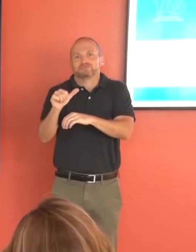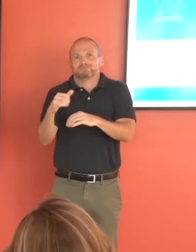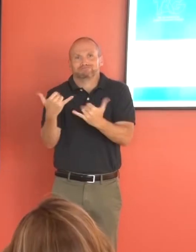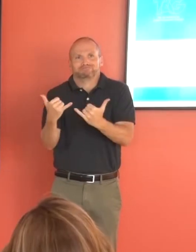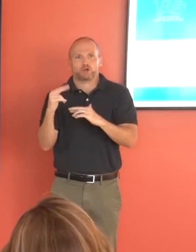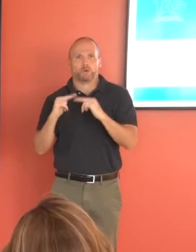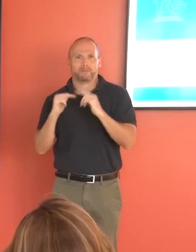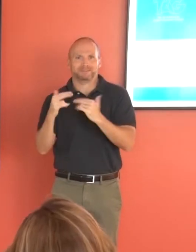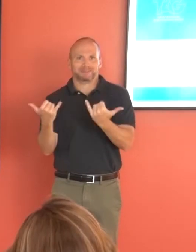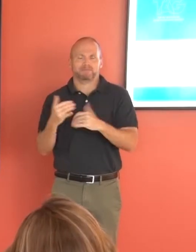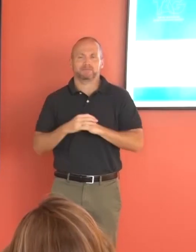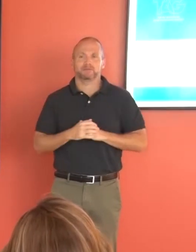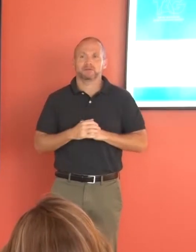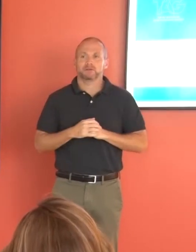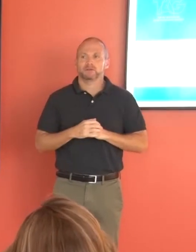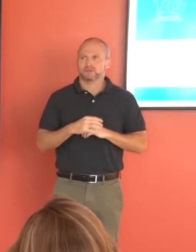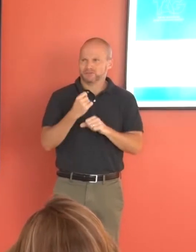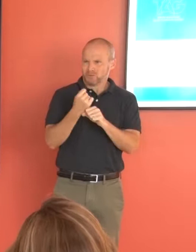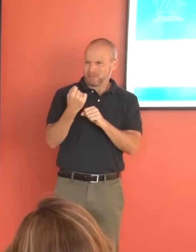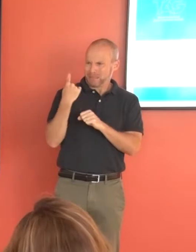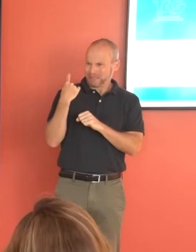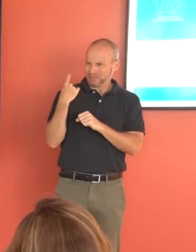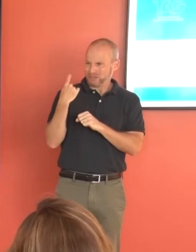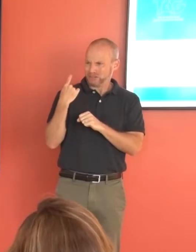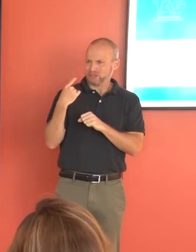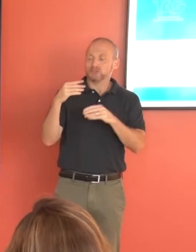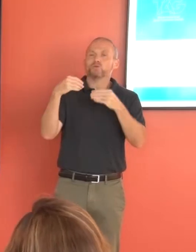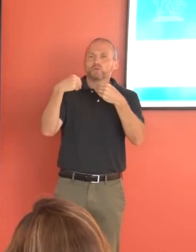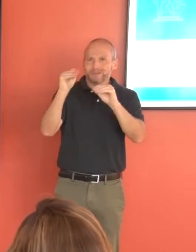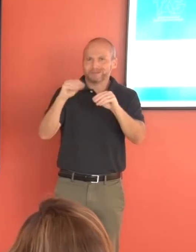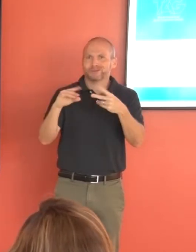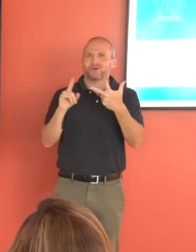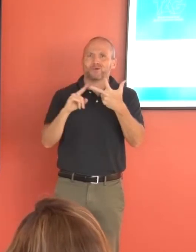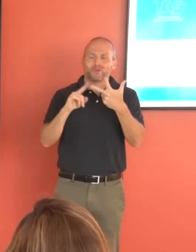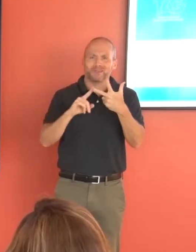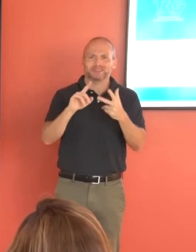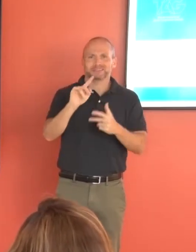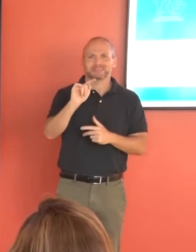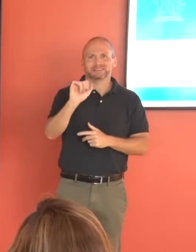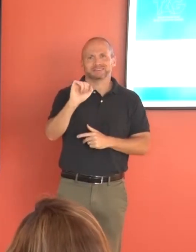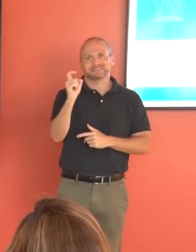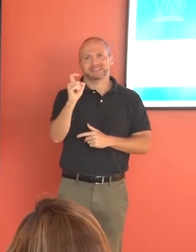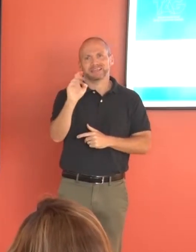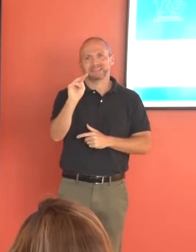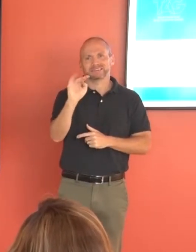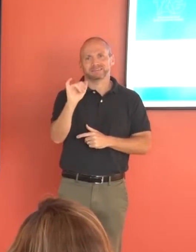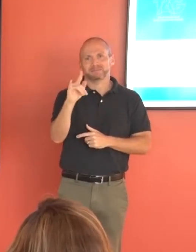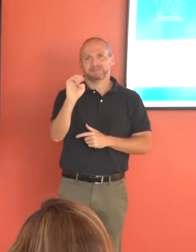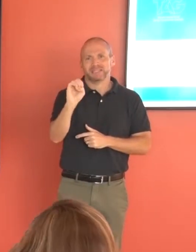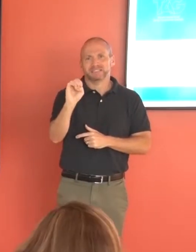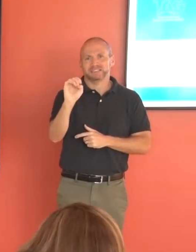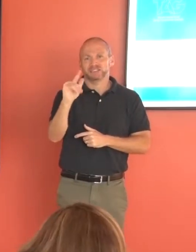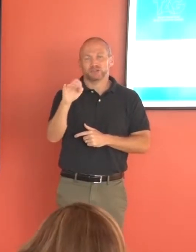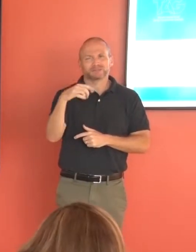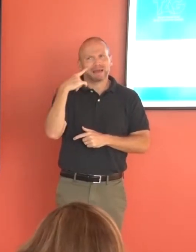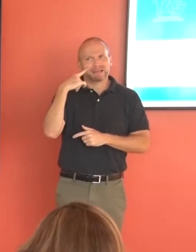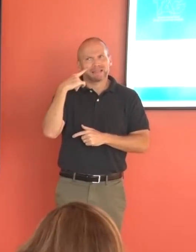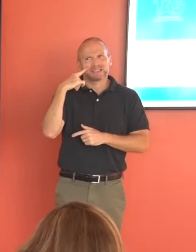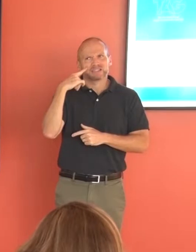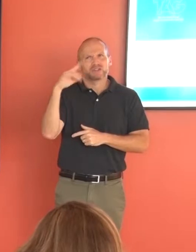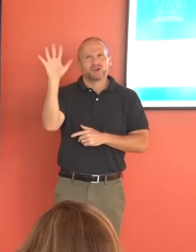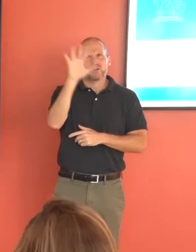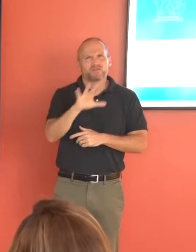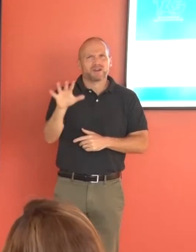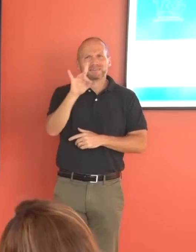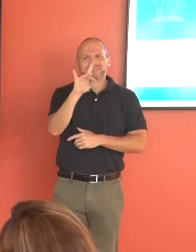the first time, a year ago, we sold tax maintenance notes for about just over $80 million. And we've